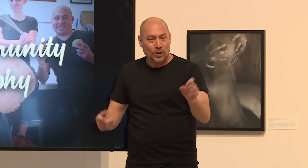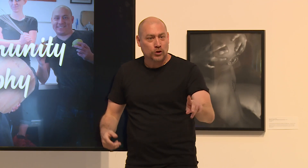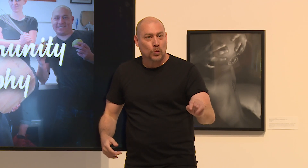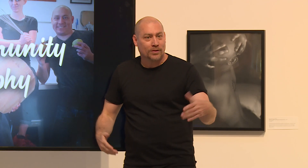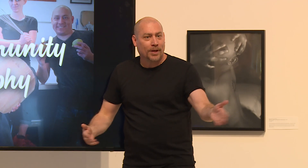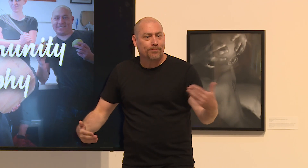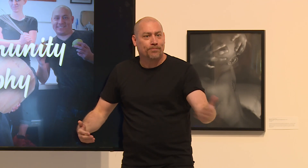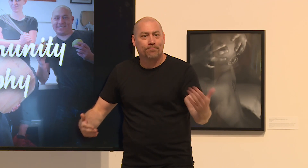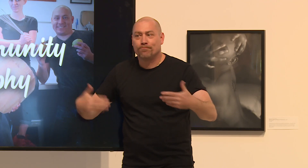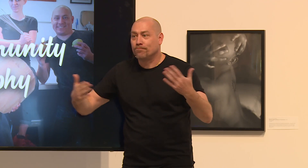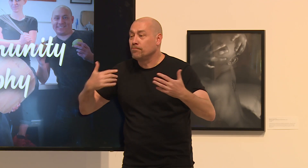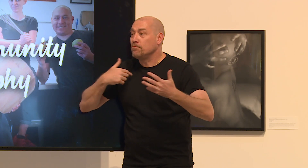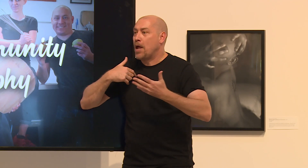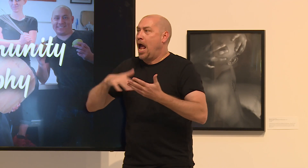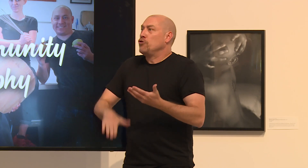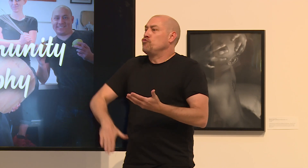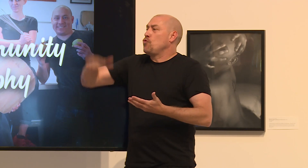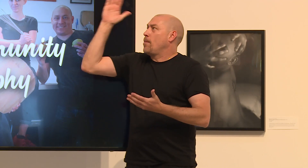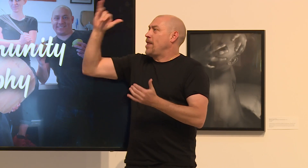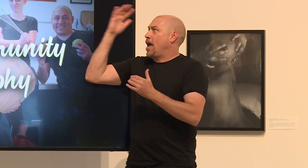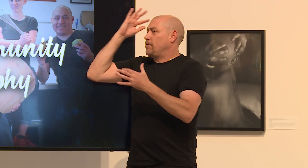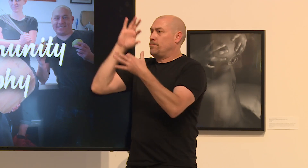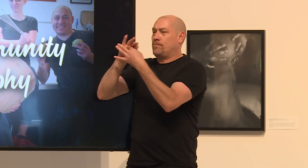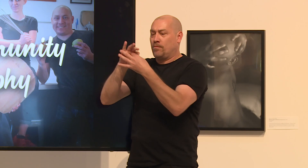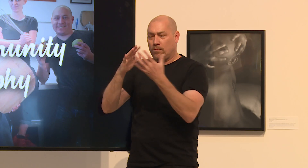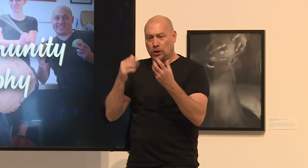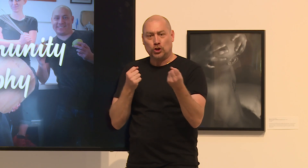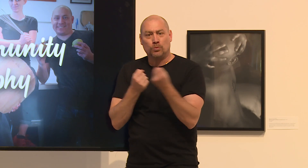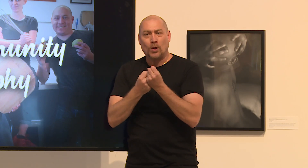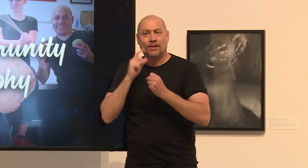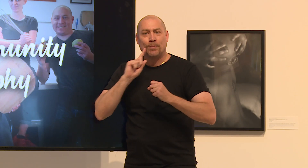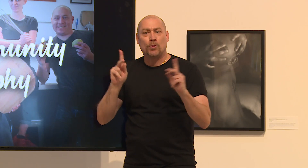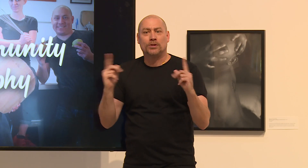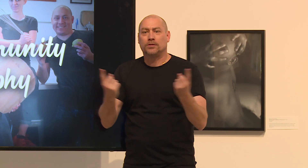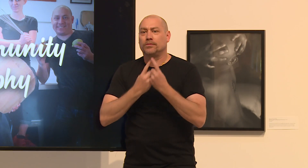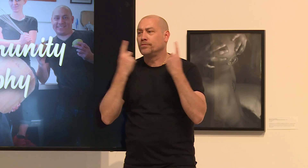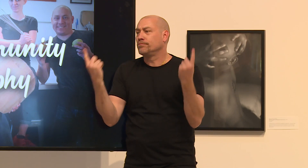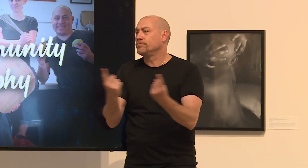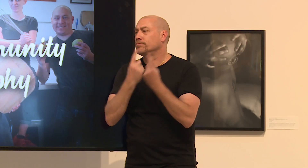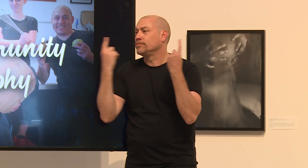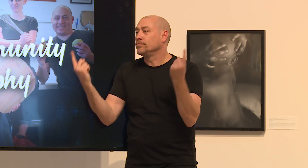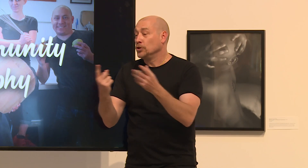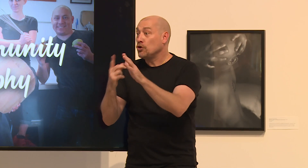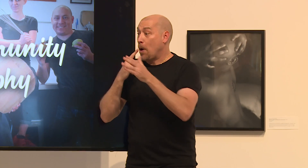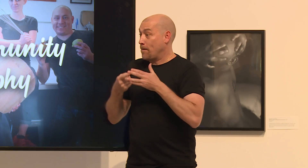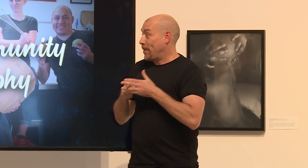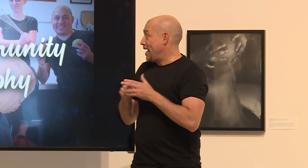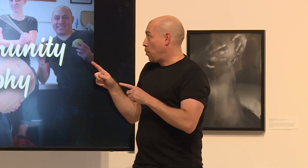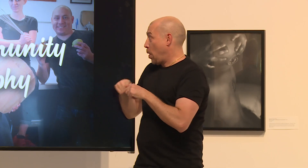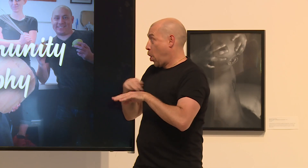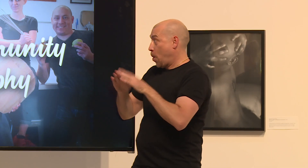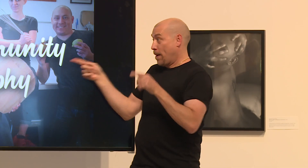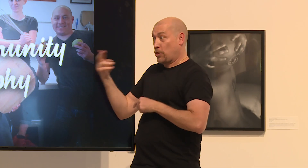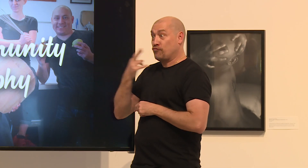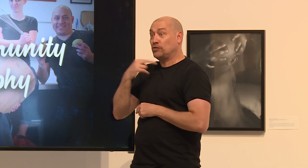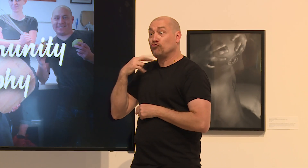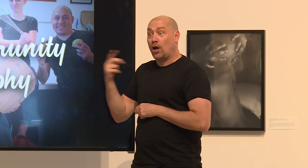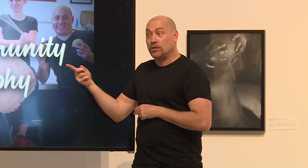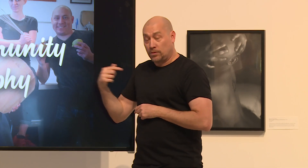watch repair, and I'm the second generation business owner in my family who is deaf. And I want that opportunity to